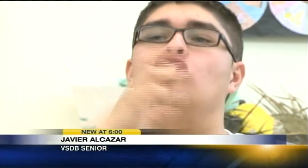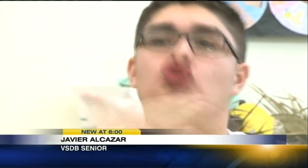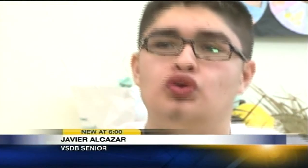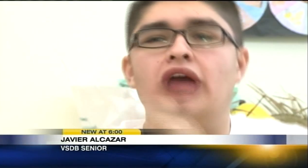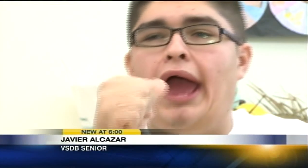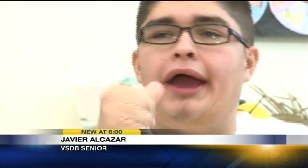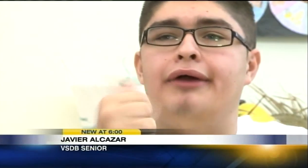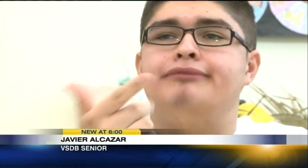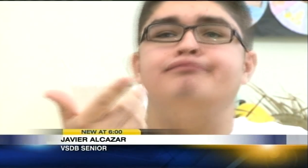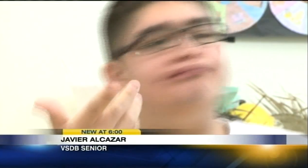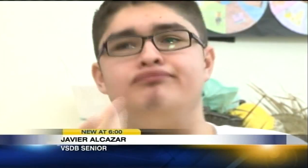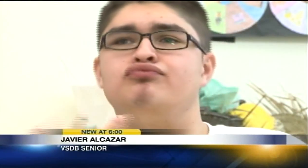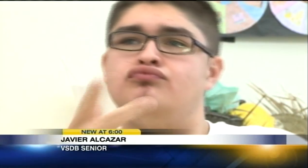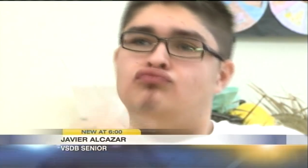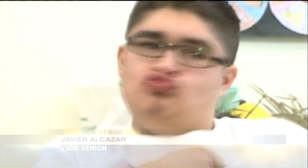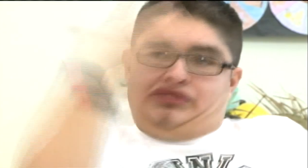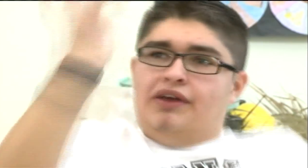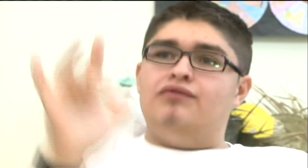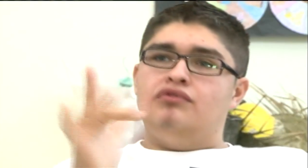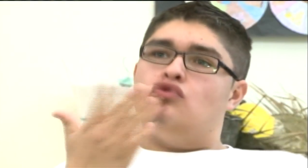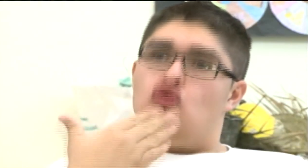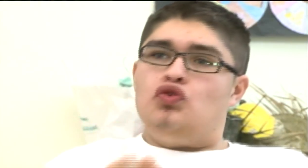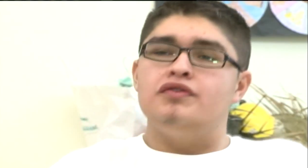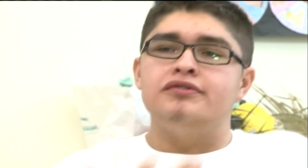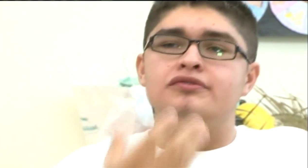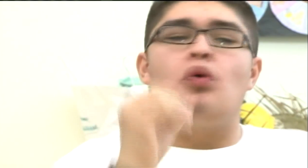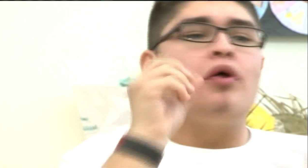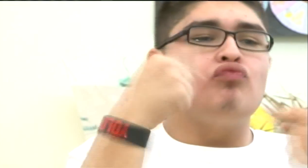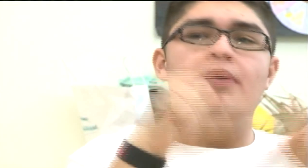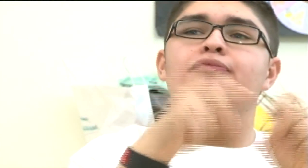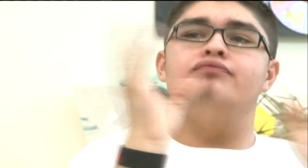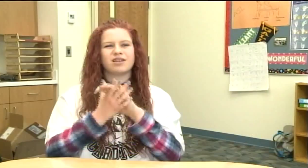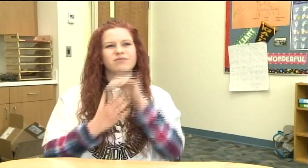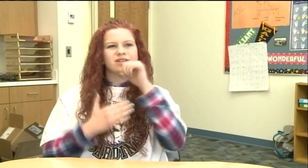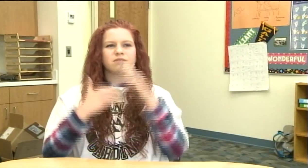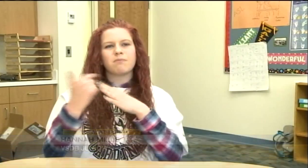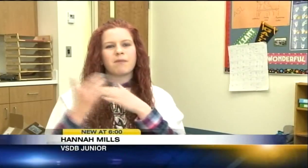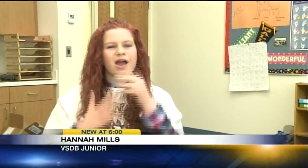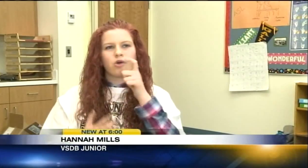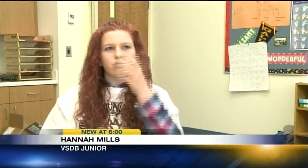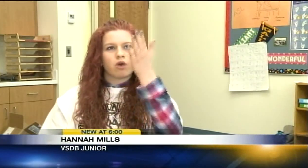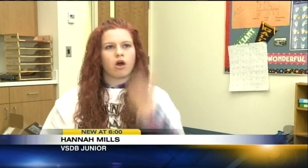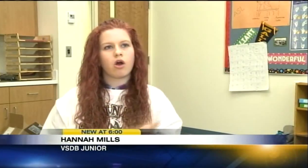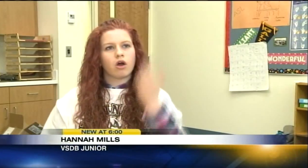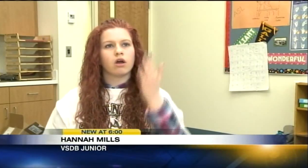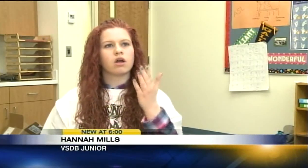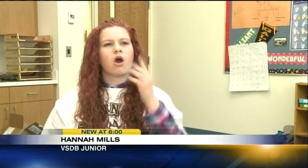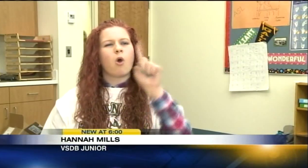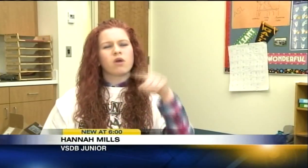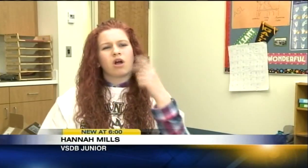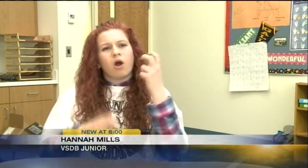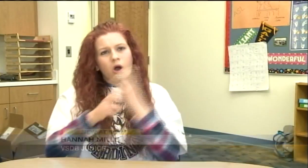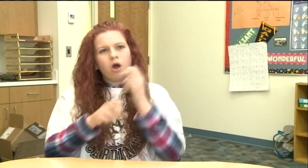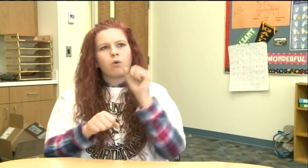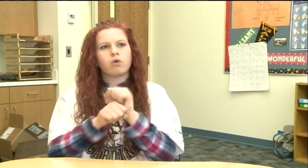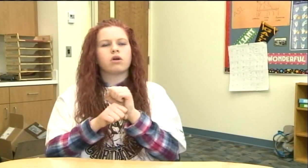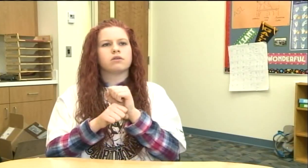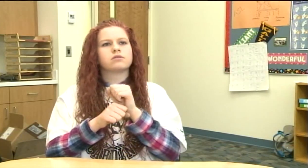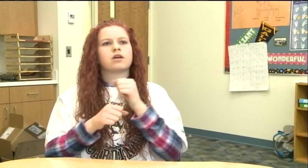THAT OUR SCHOOL IS A GOOD SCHOOL, THAT WE'RE SMART. I ALWAYS BELIEVE THAT IT DOESN'T REALLY MATTER WHO YOU ARE. YOU